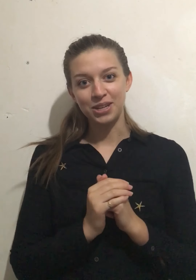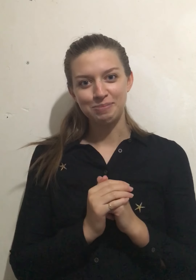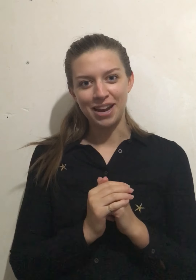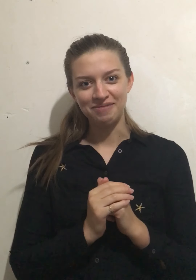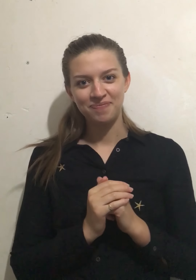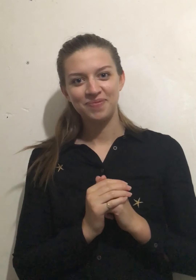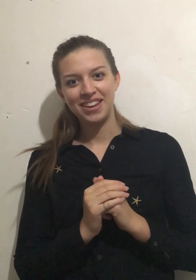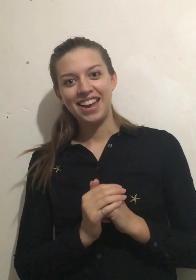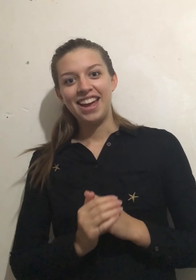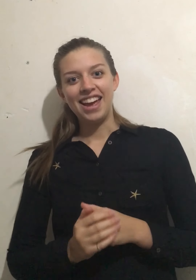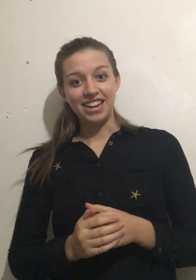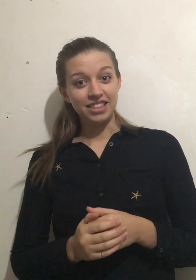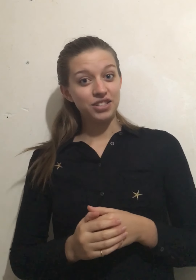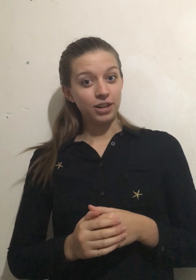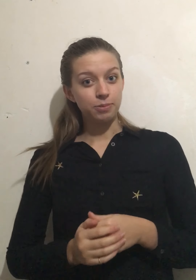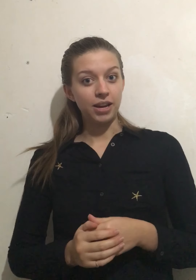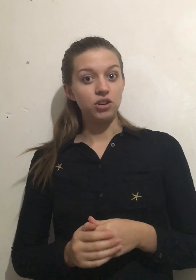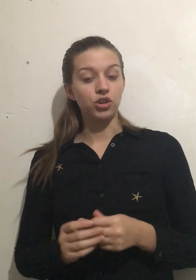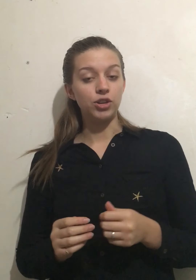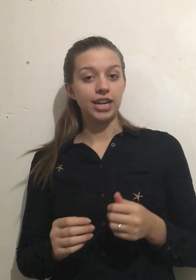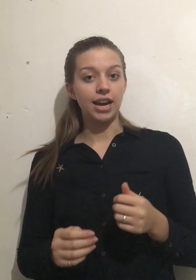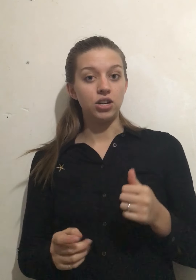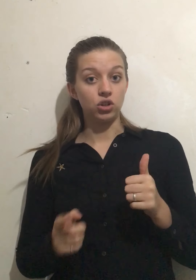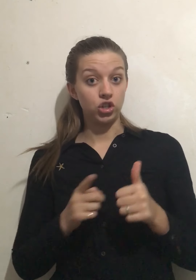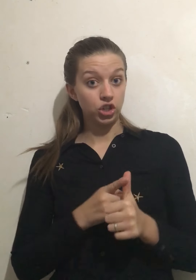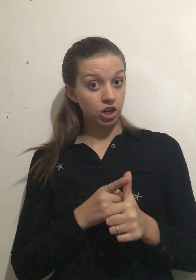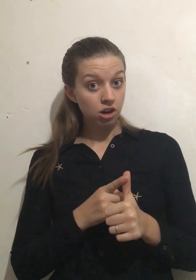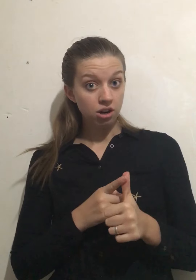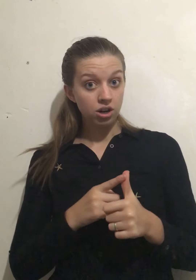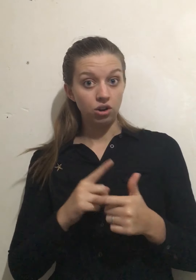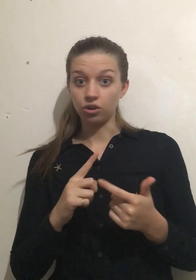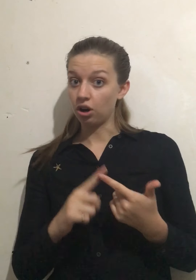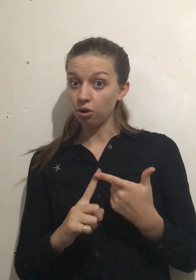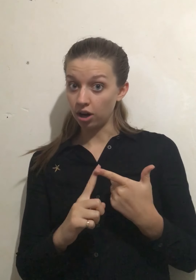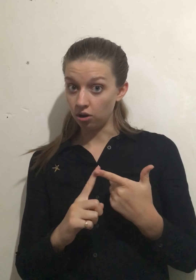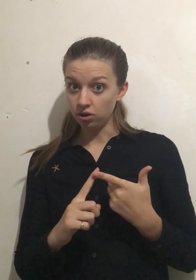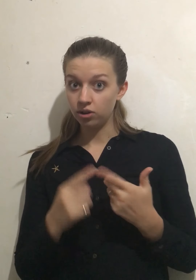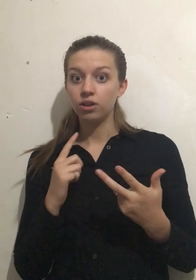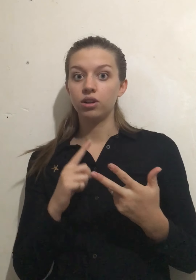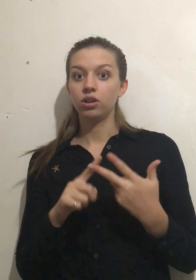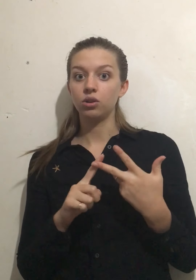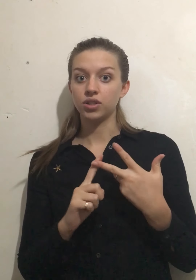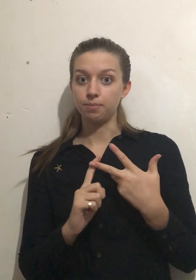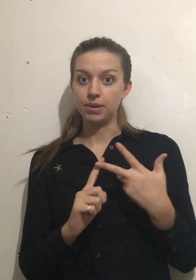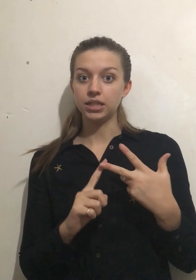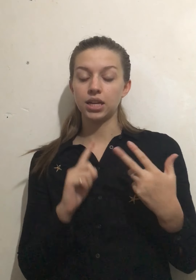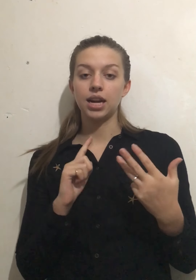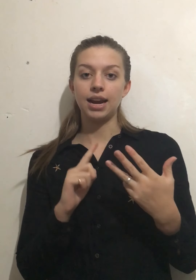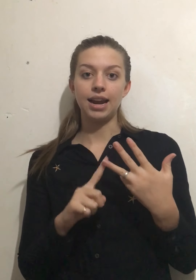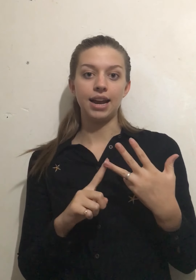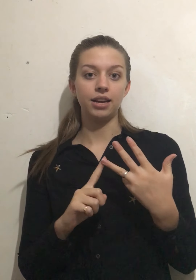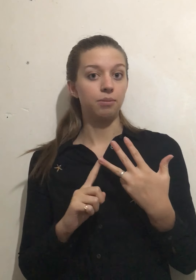saucepan. And in this saucepan, you're going to add your sugar, your cocoa, some milk, and